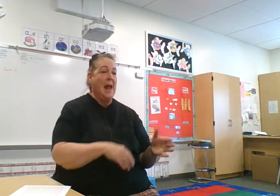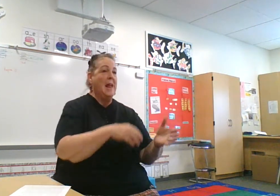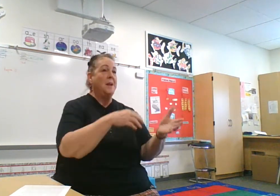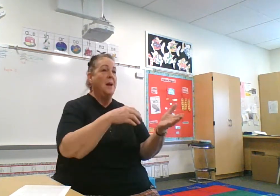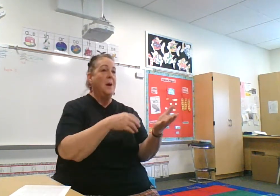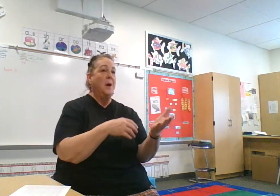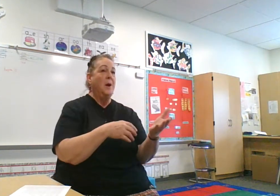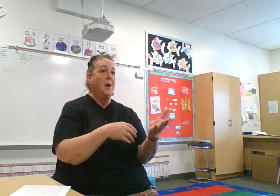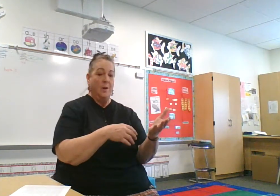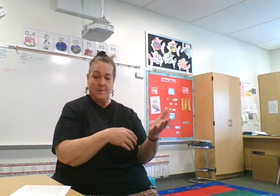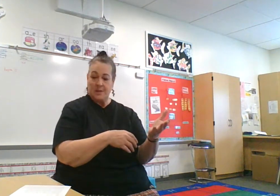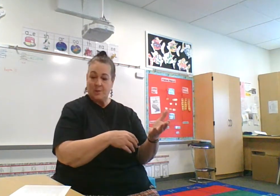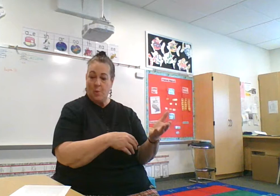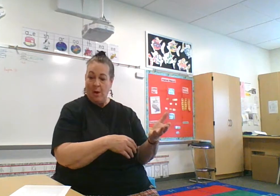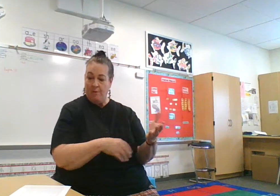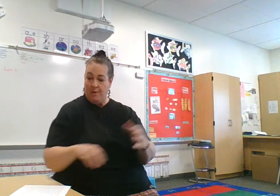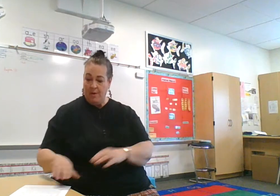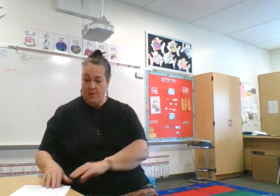this lesson? This is 12.